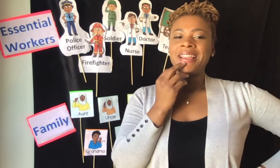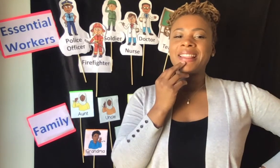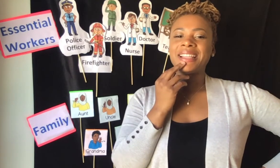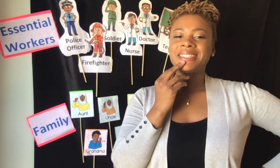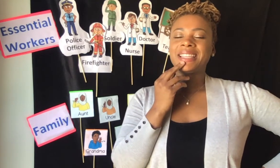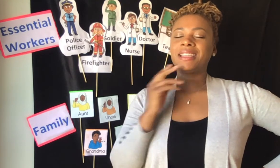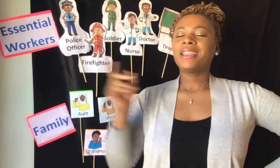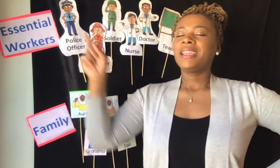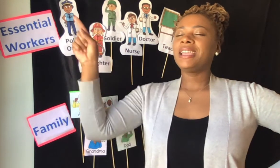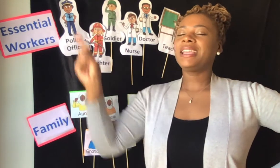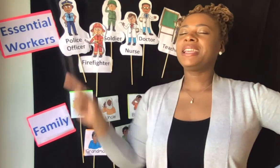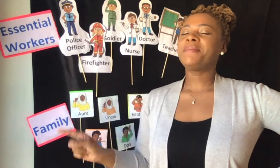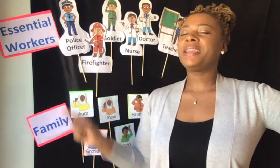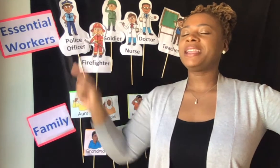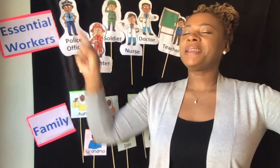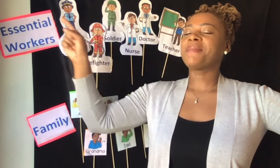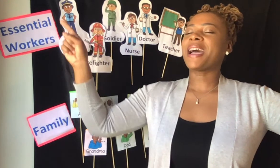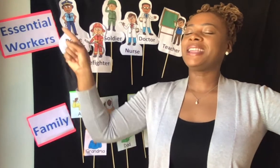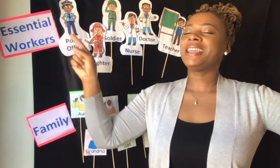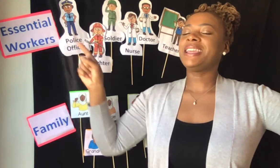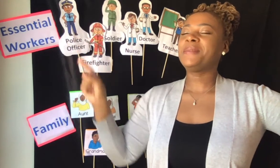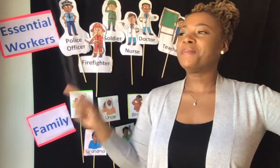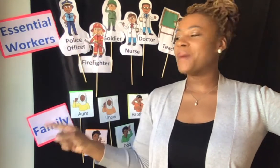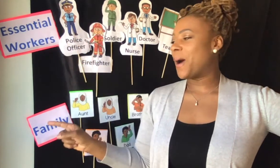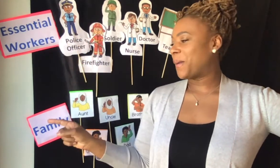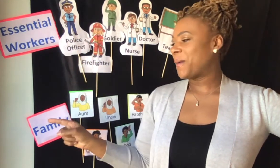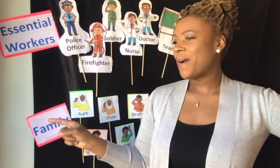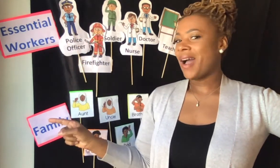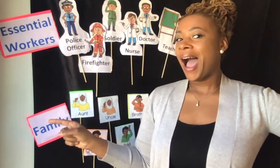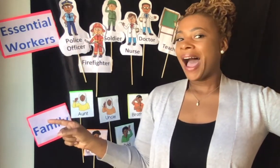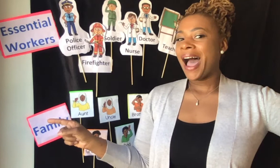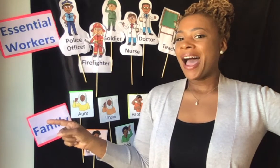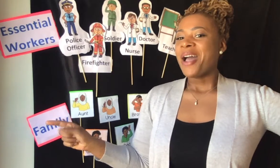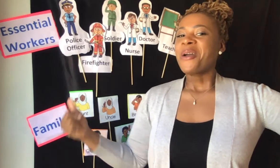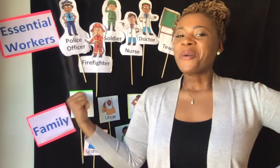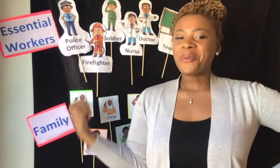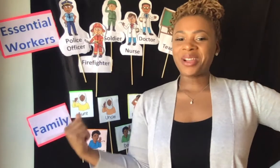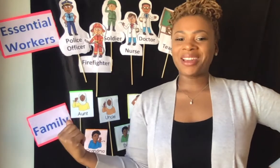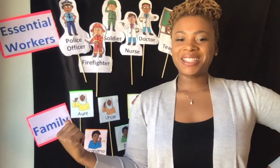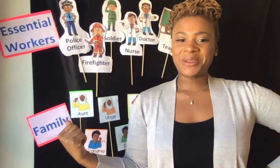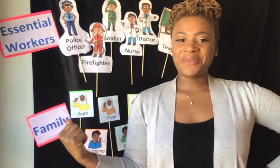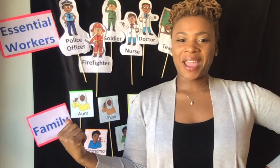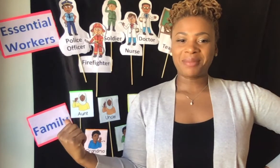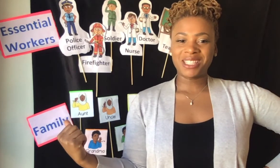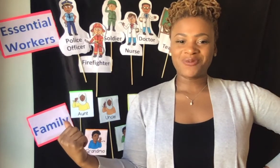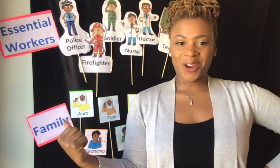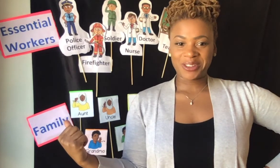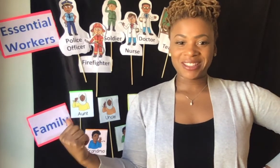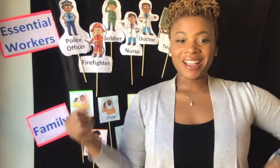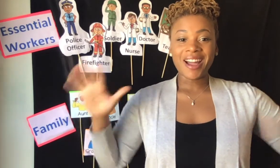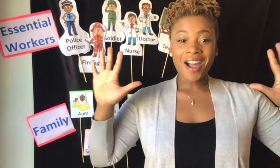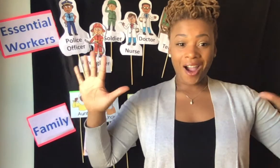Let's see. Eeny, meeny, miny, mo. We're going to do families first. Are you